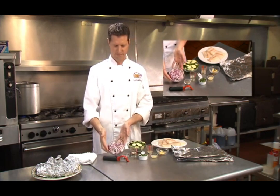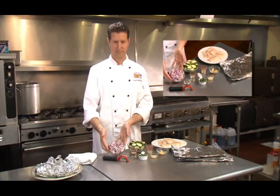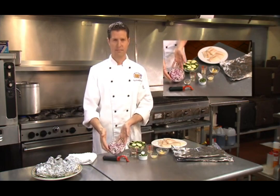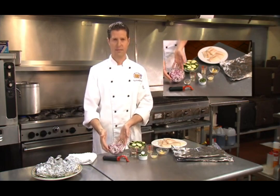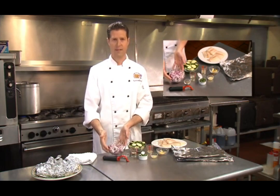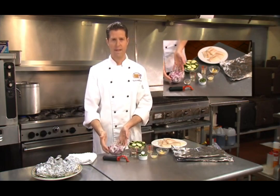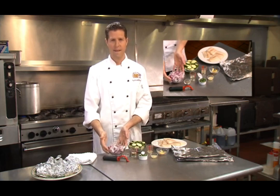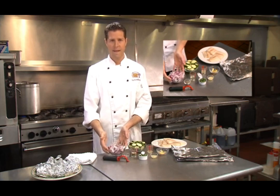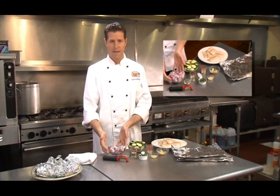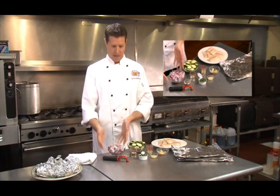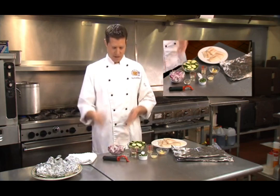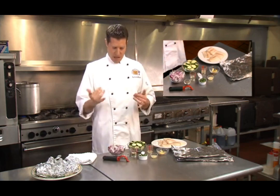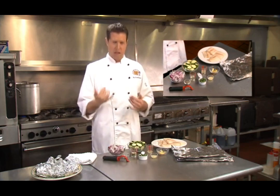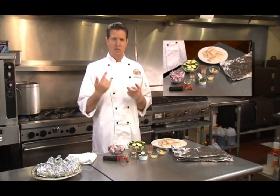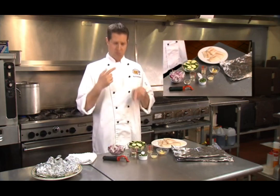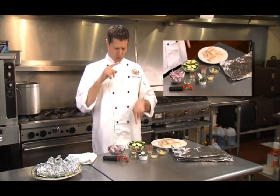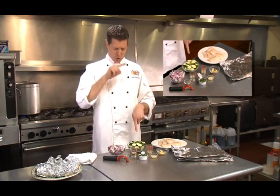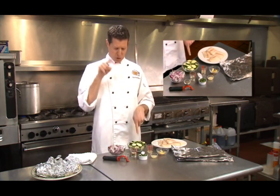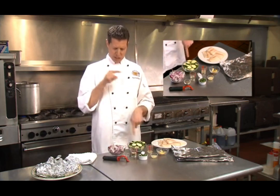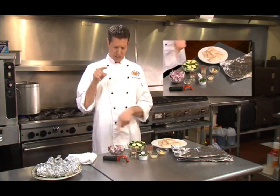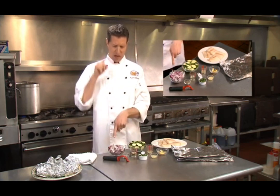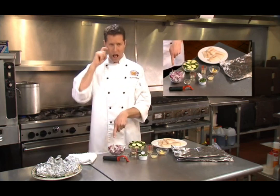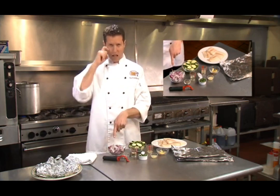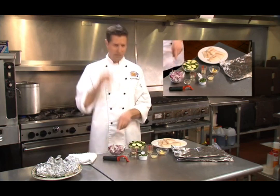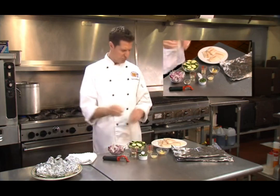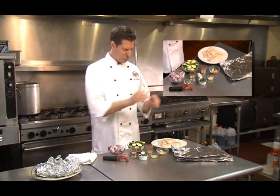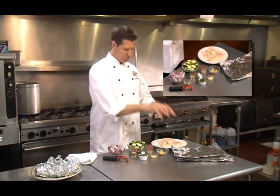Place the zucchini and red onion on the fish.